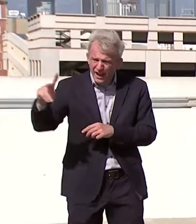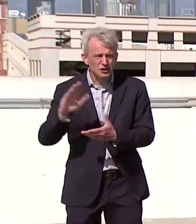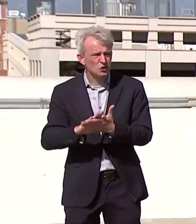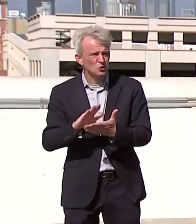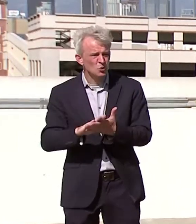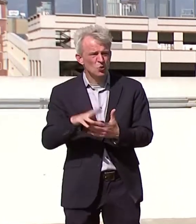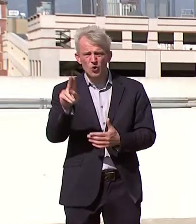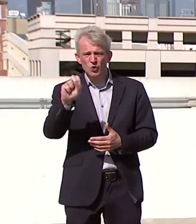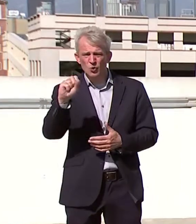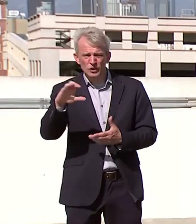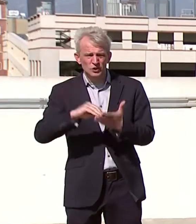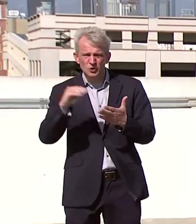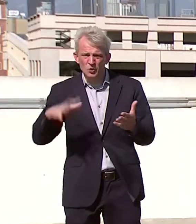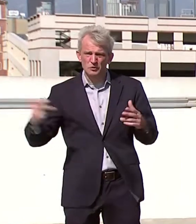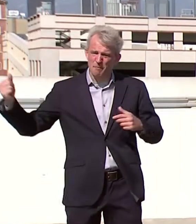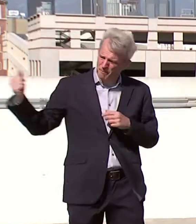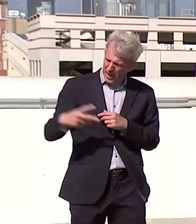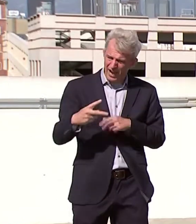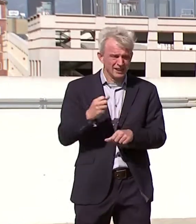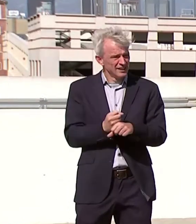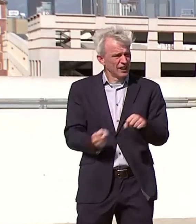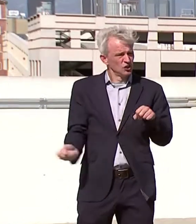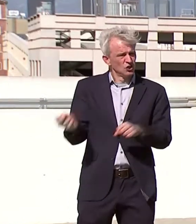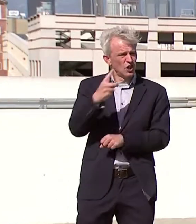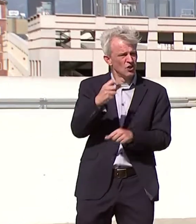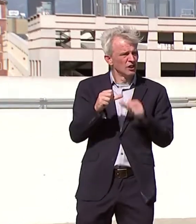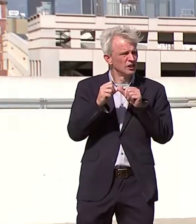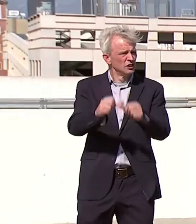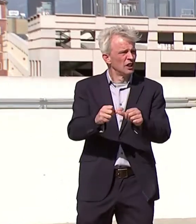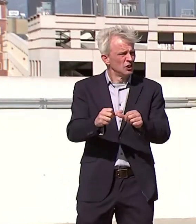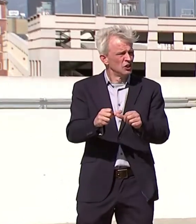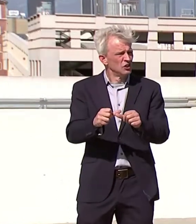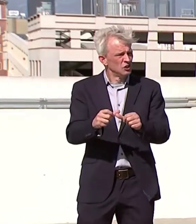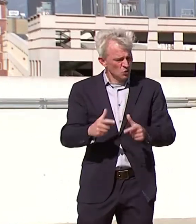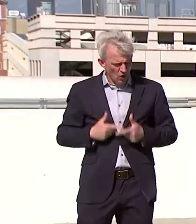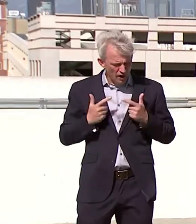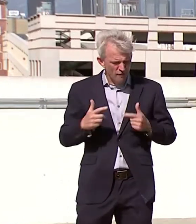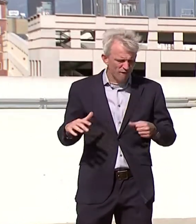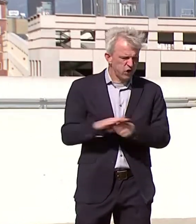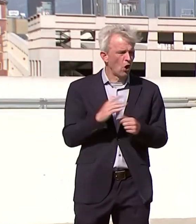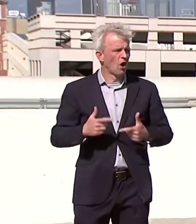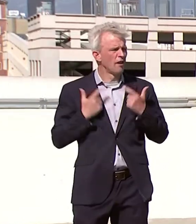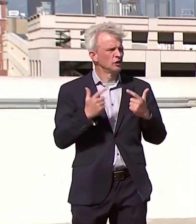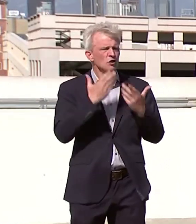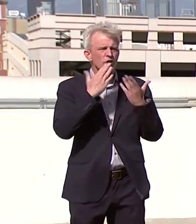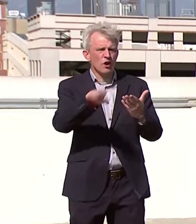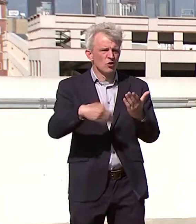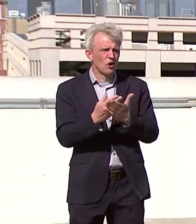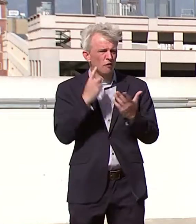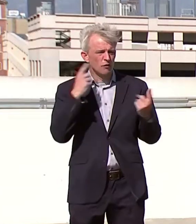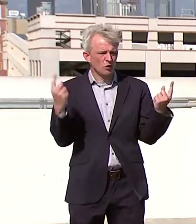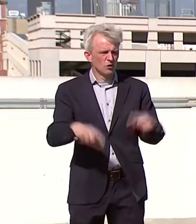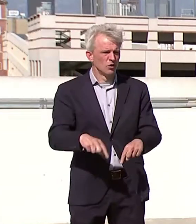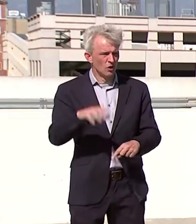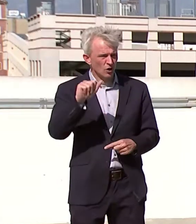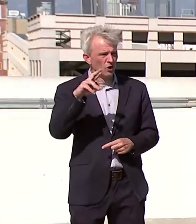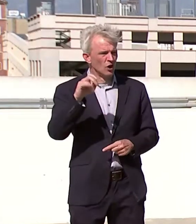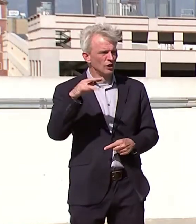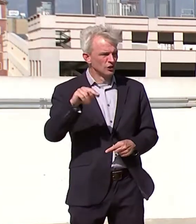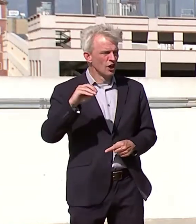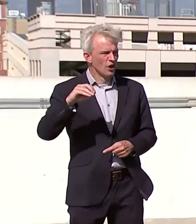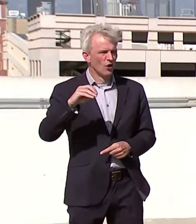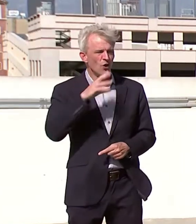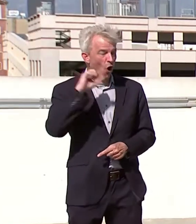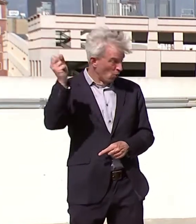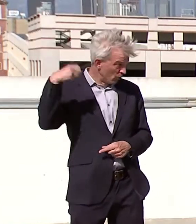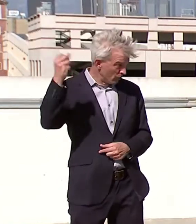can come back next year and continue to live their full lives. So thank you all for coming. Arsenio, woo, woo, woo, woo,